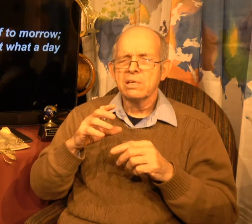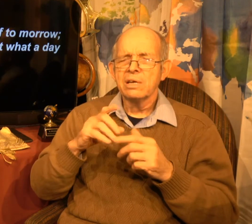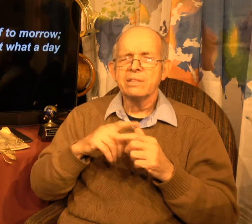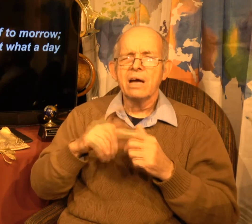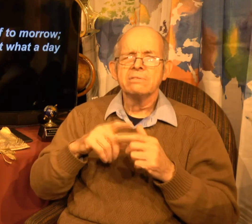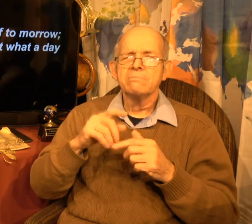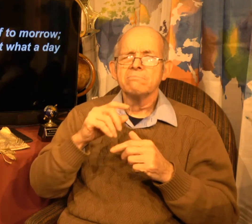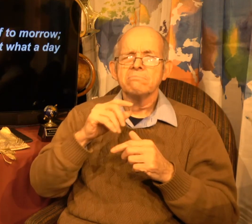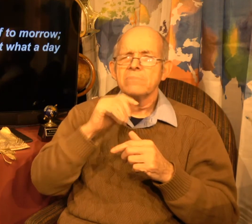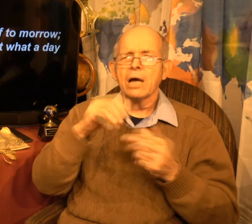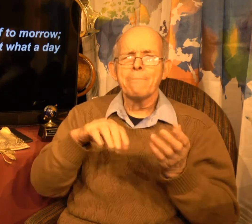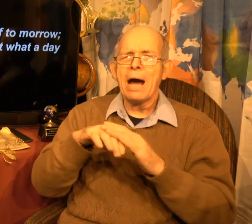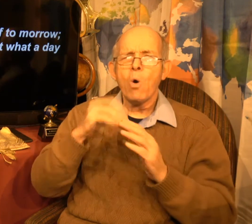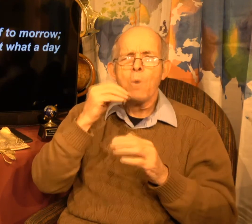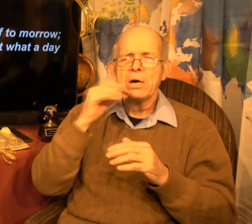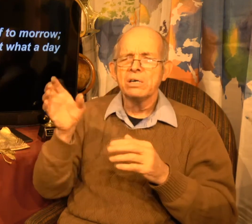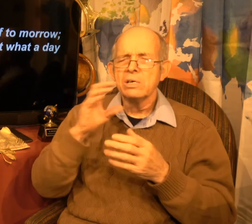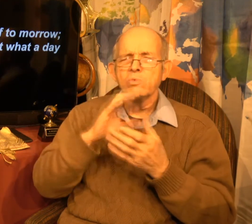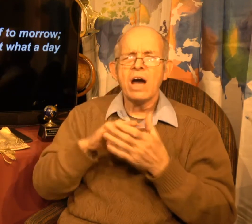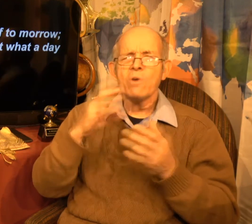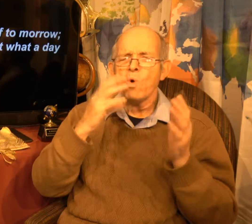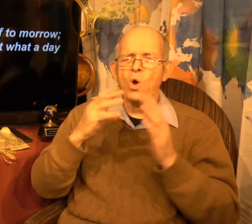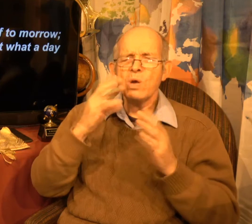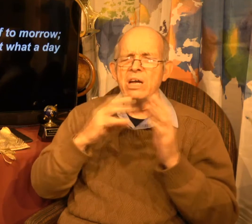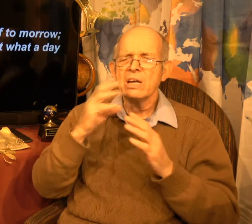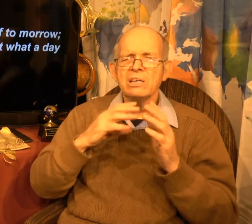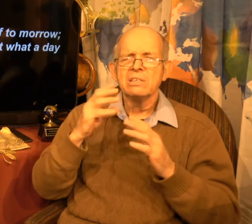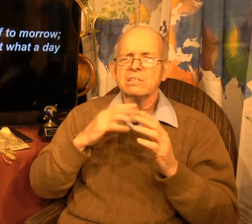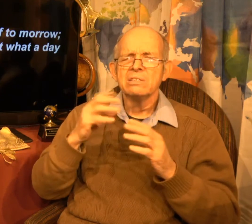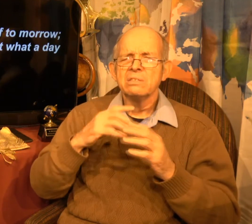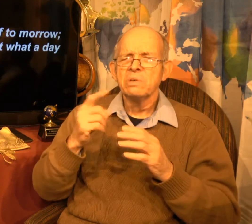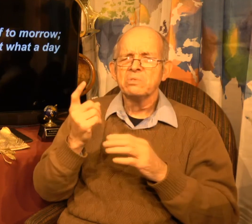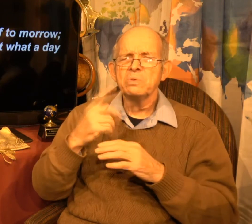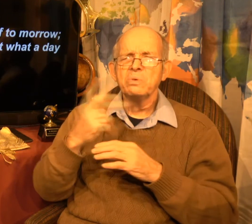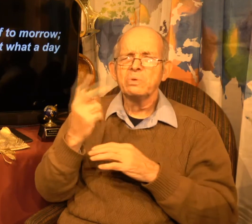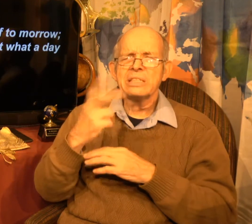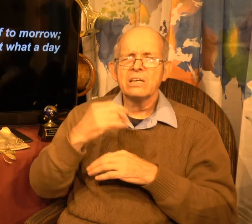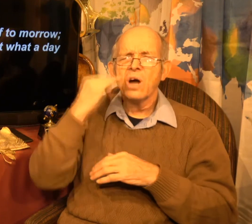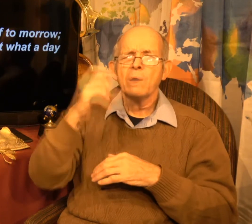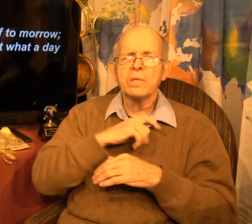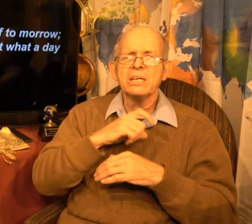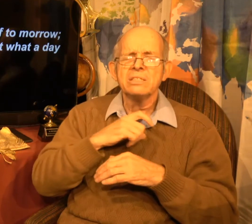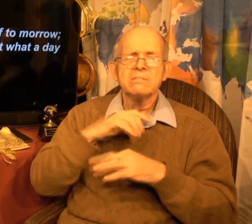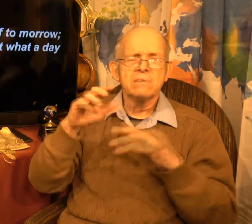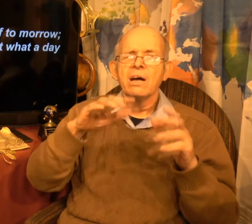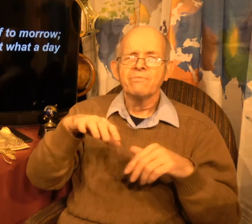And then, knock up at home, his wife worried. Let's just do this thing, God, please.